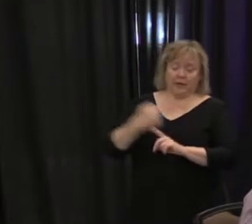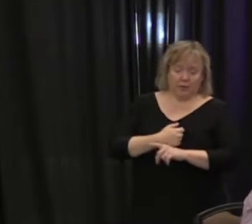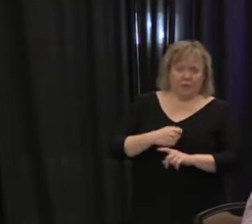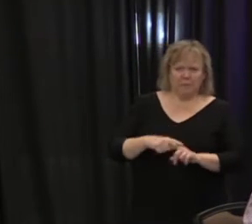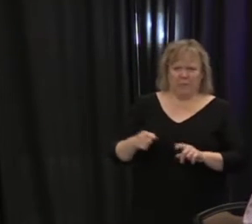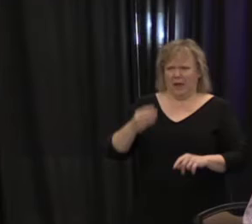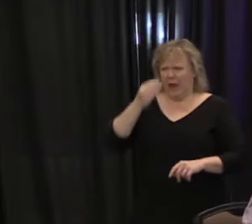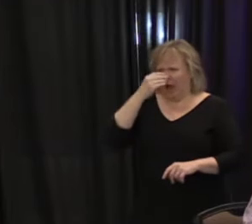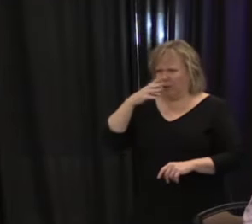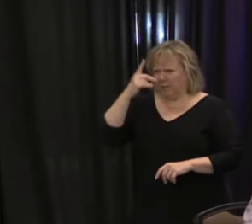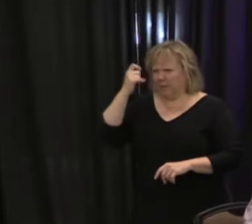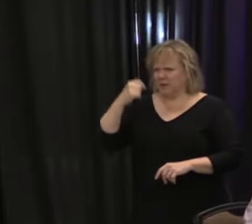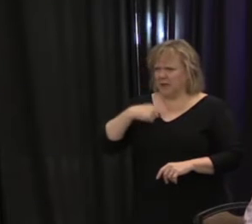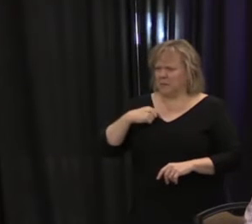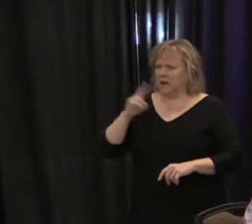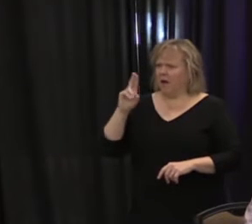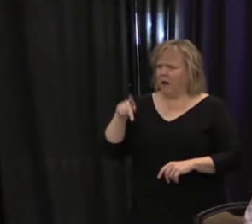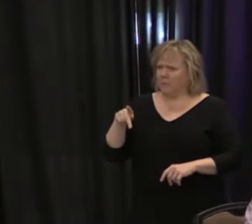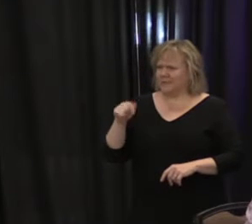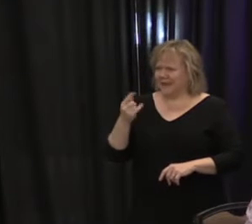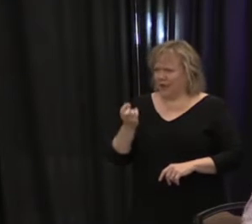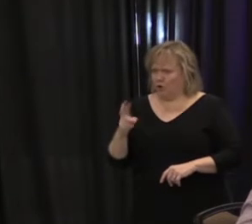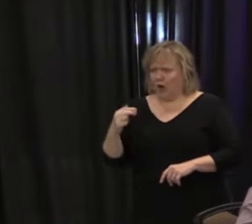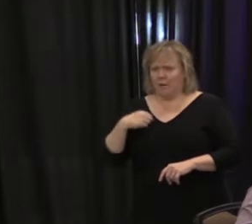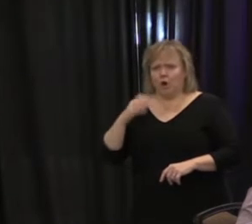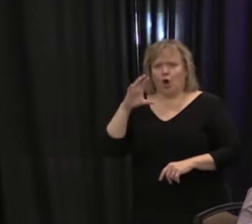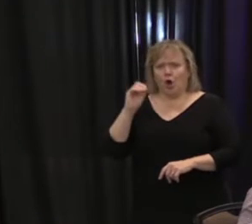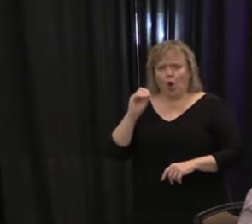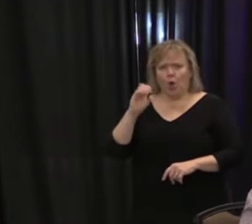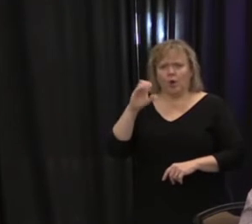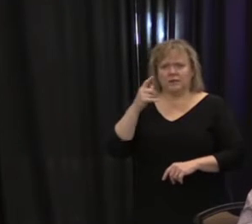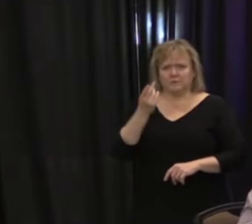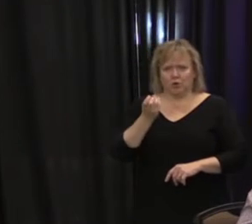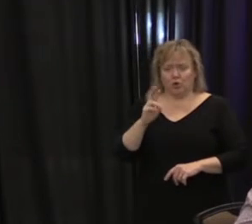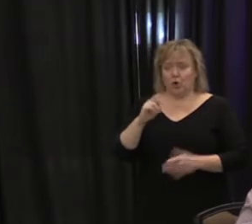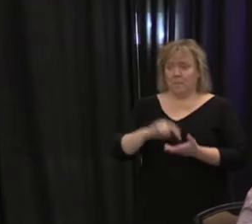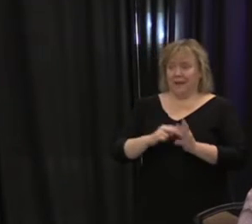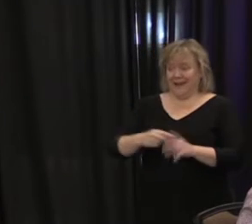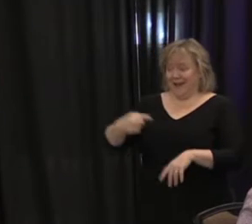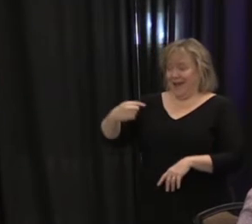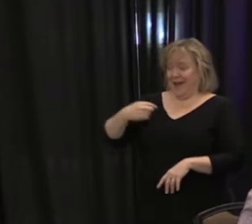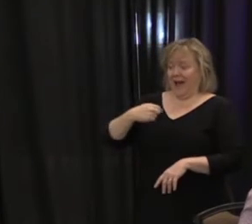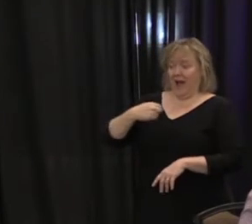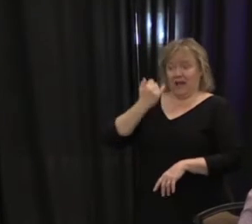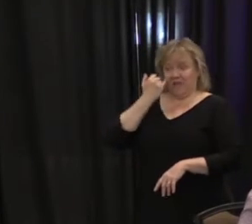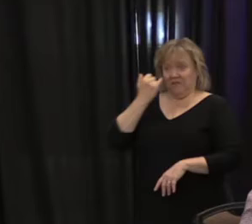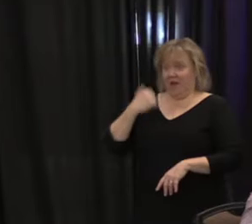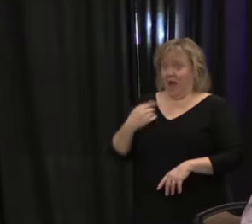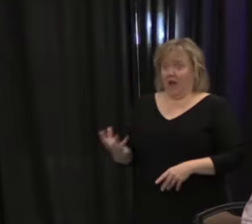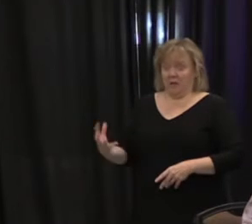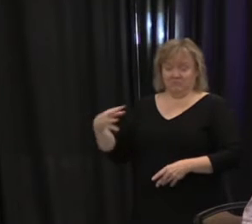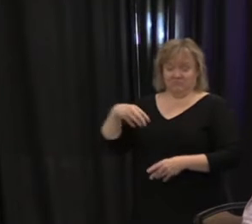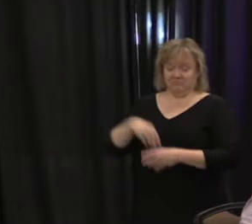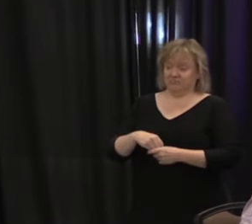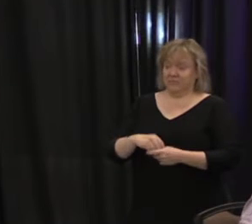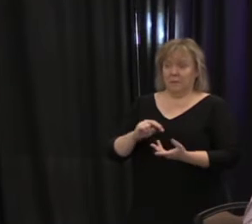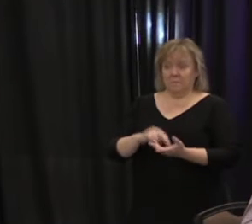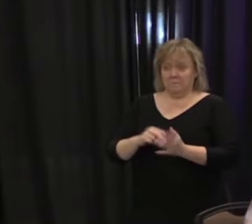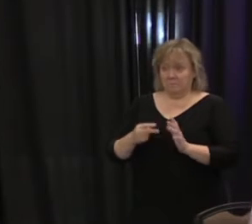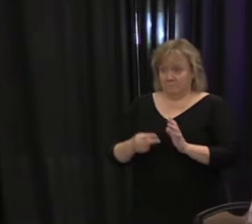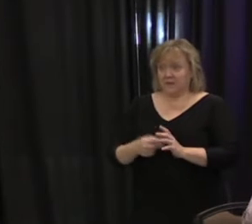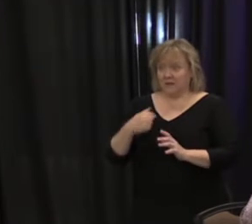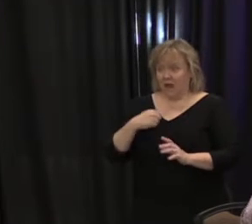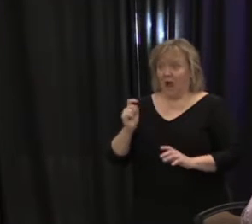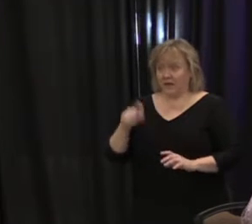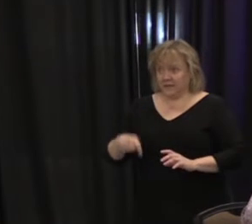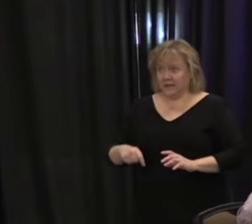right? Because for me, being an upstander and a co-conspirator means that I, as someone who considers myself an upstander and a co-conspirator with black women,